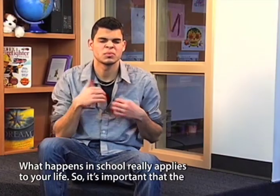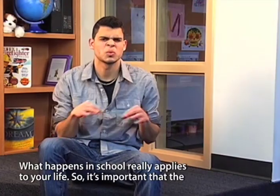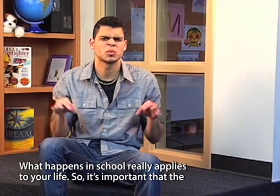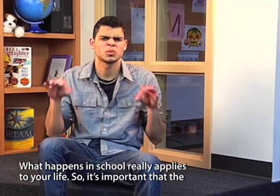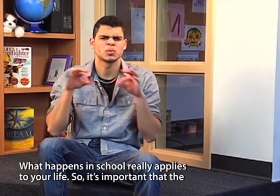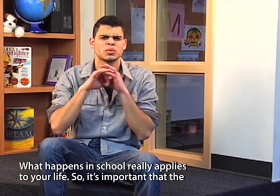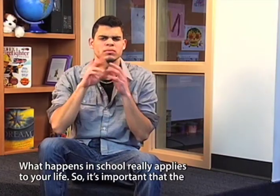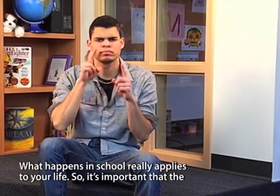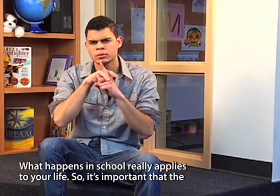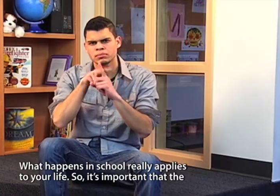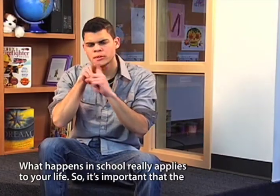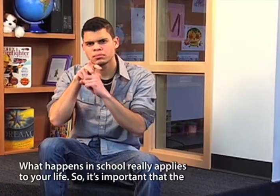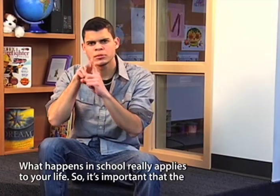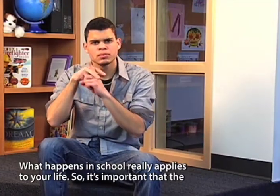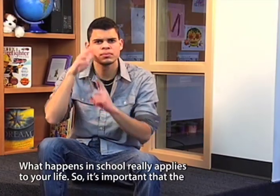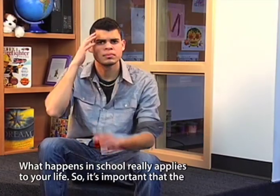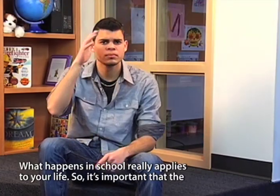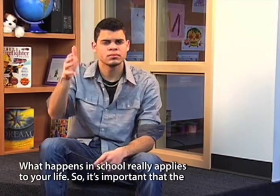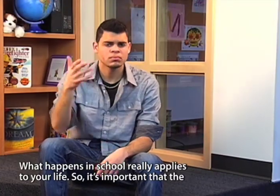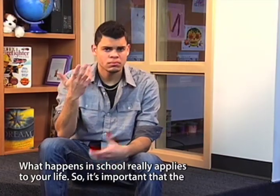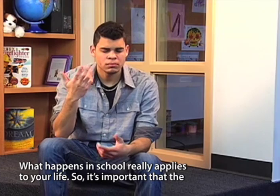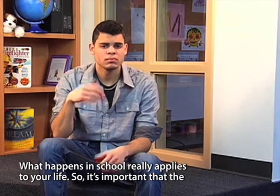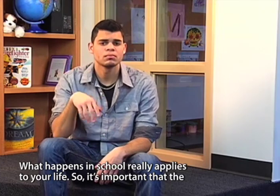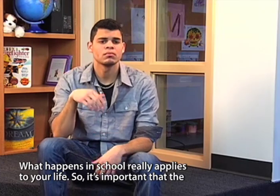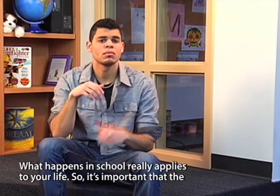What happens in school really applies to your life.